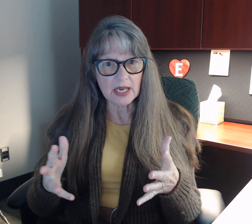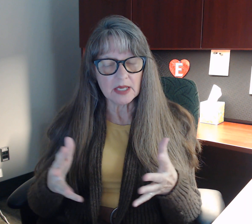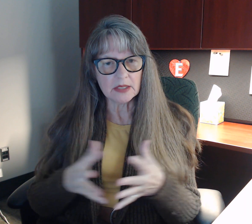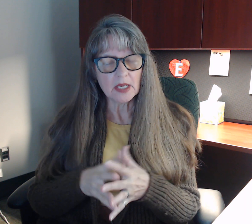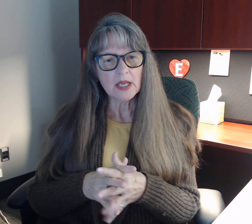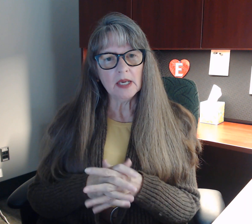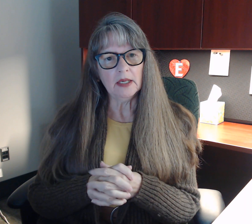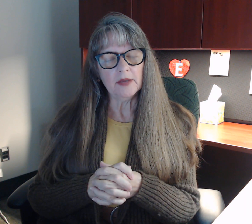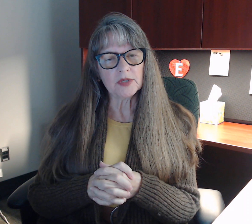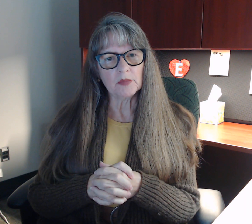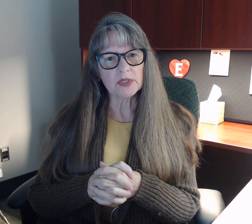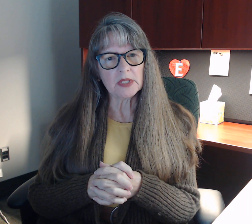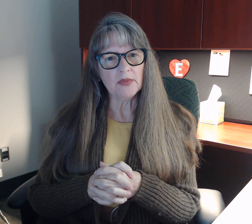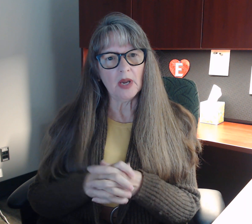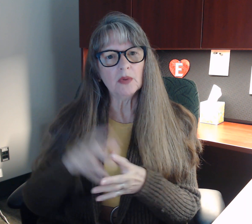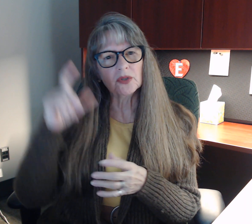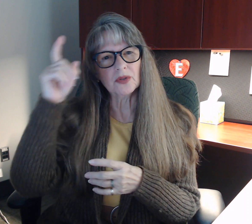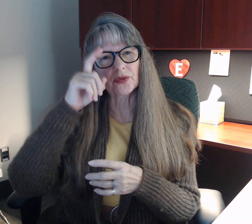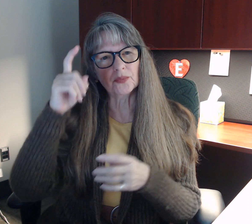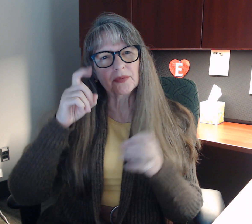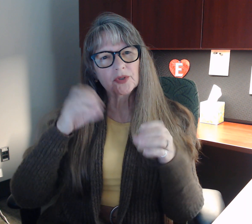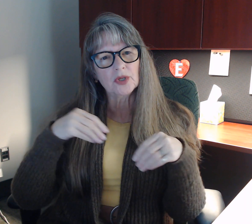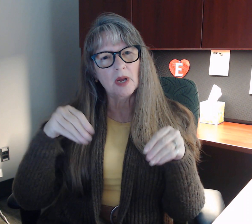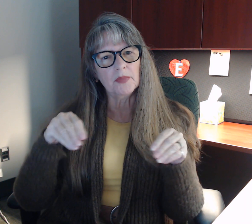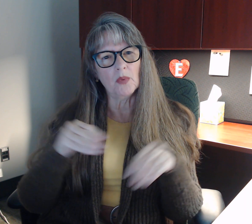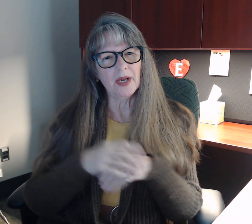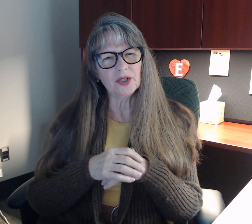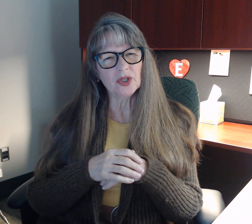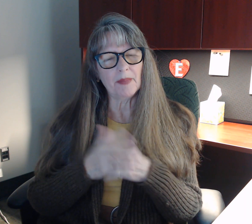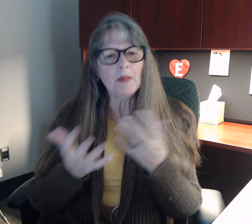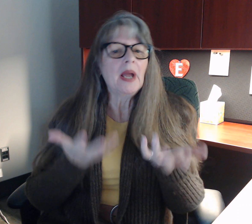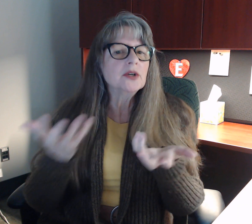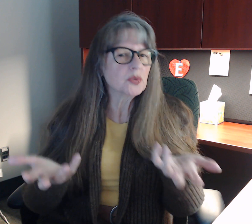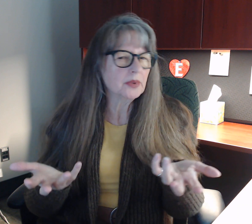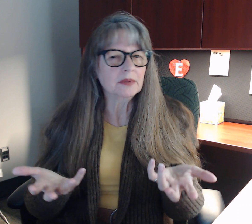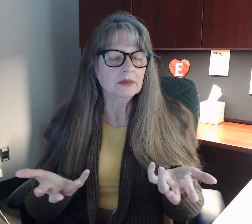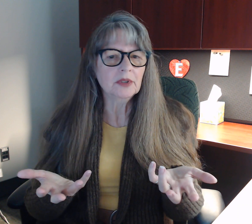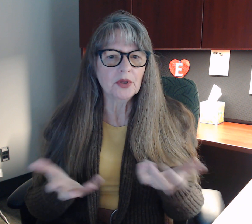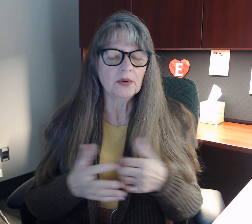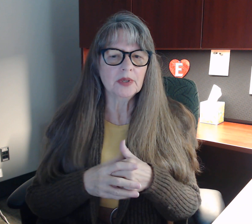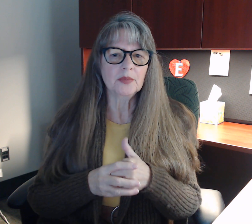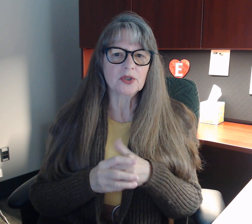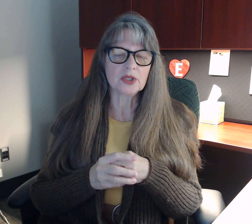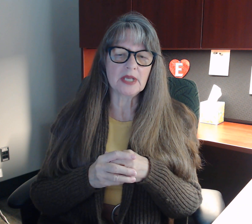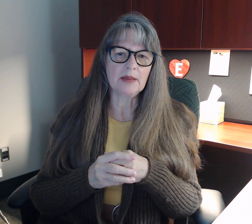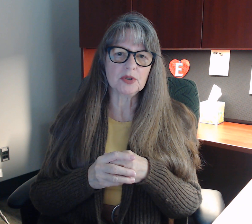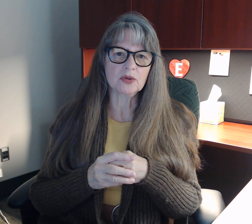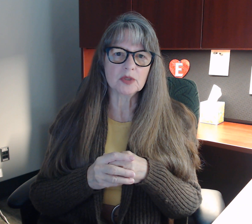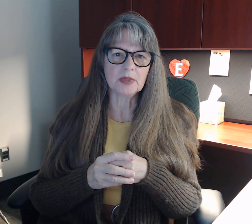misunderstand if someone said that I went to the thrift shop, the wise shop. I just wouldn't, it wouldn't just snap to just because